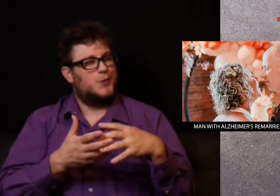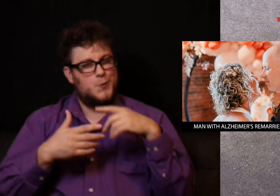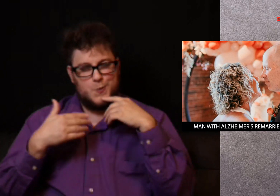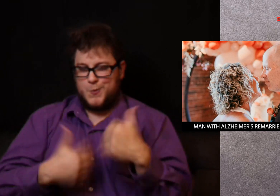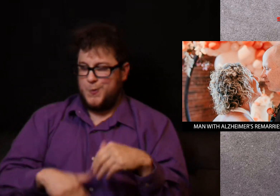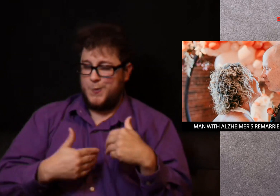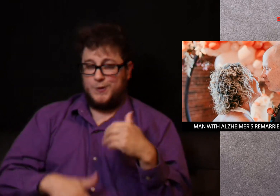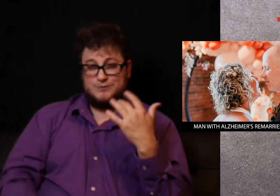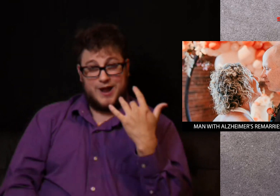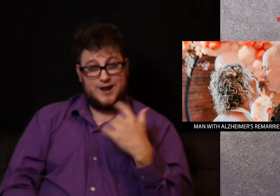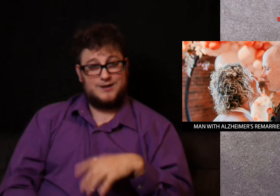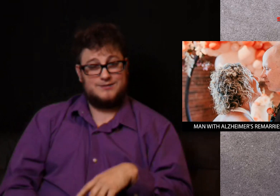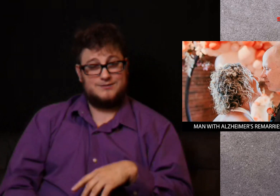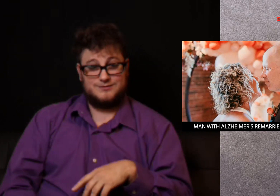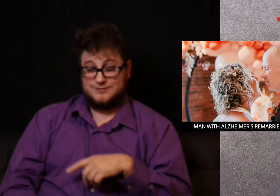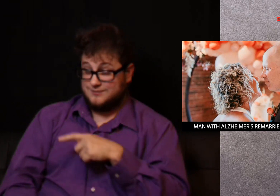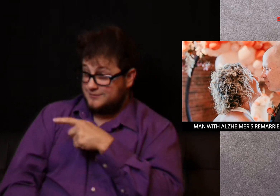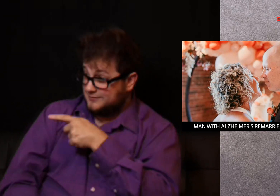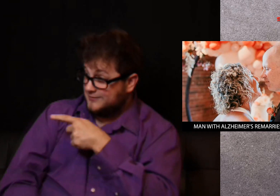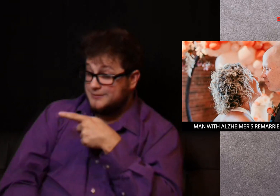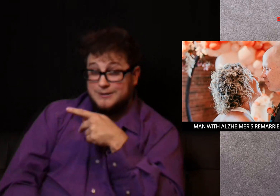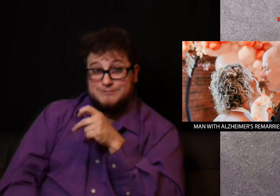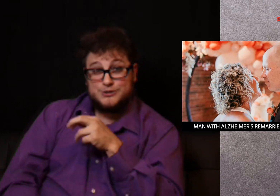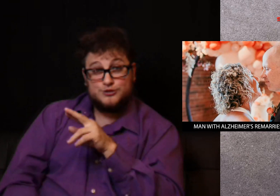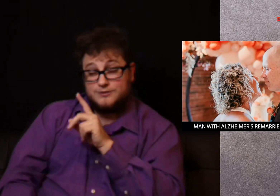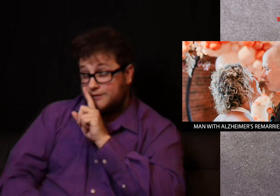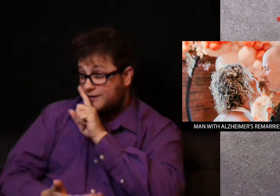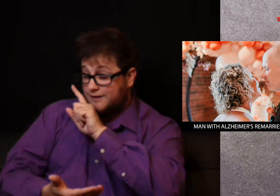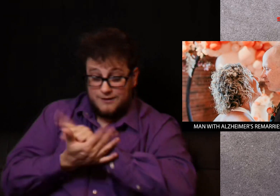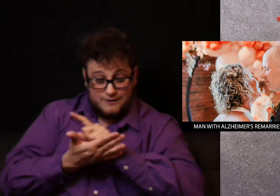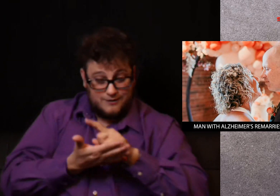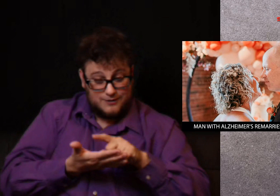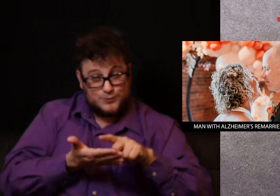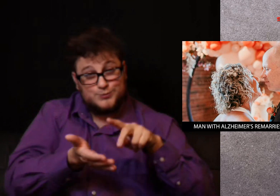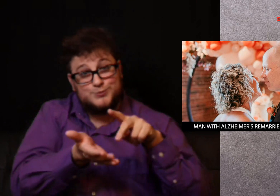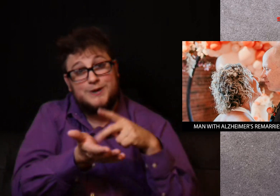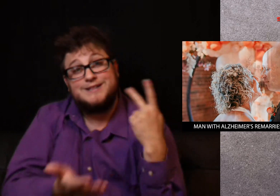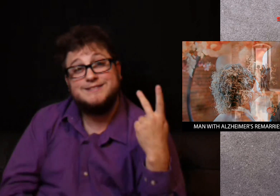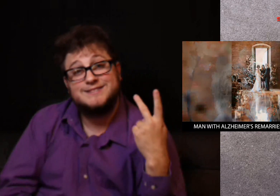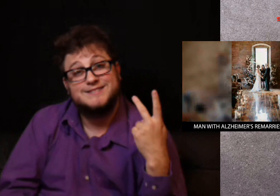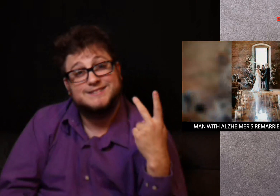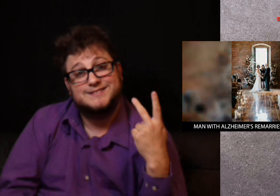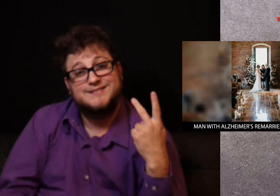in the world to have Peter fall in love with her. Twice.